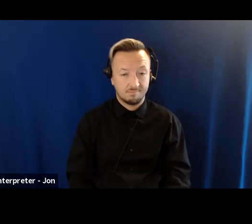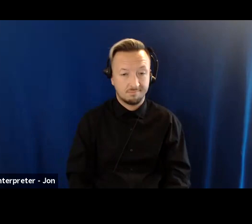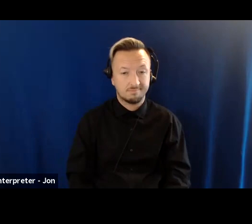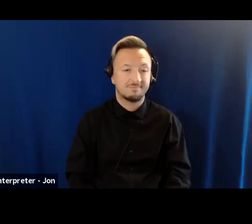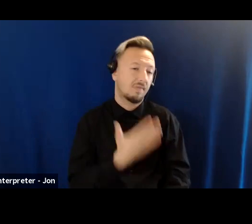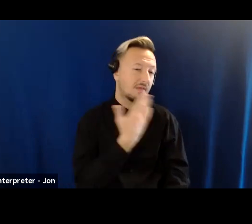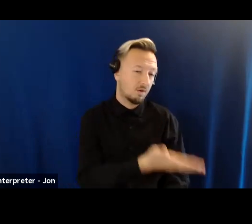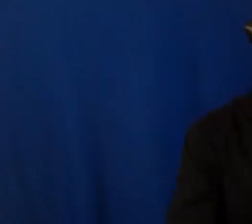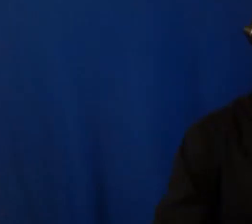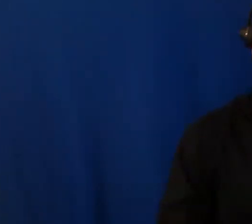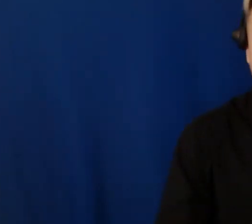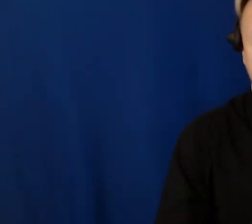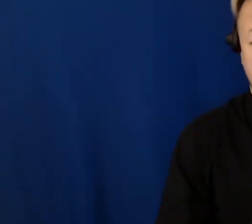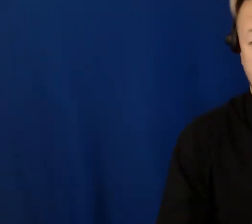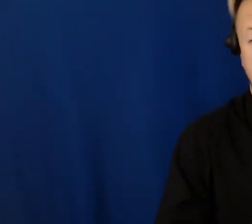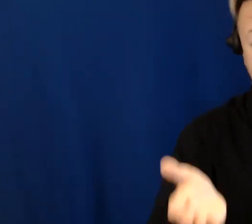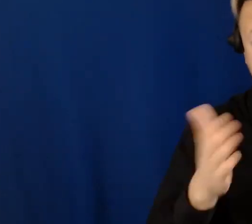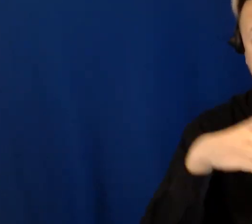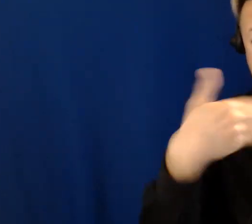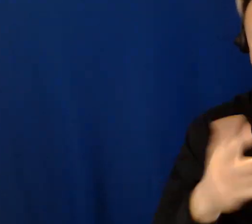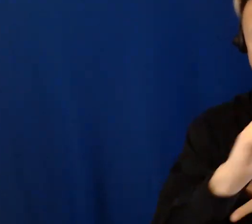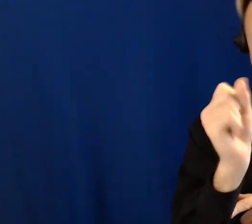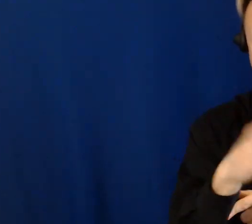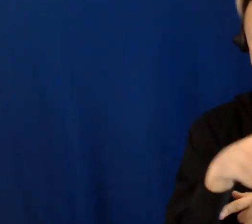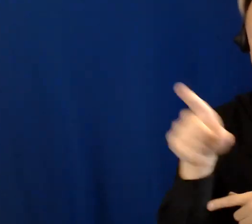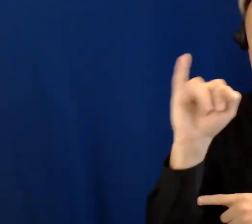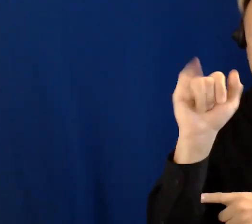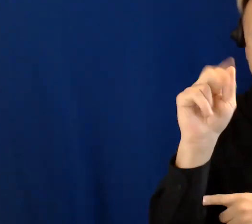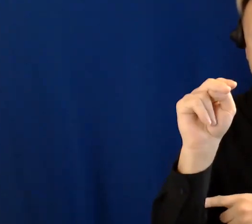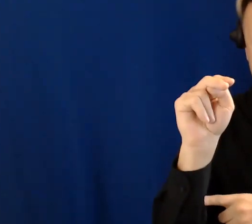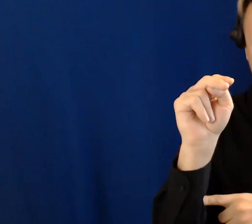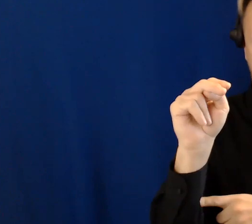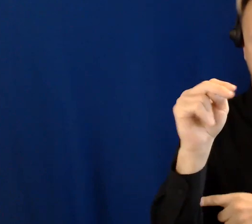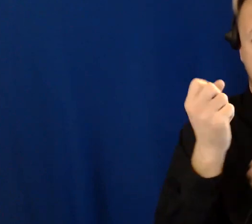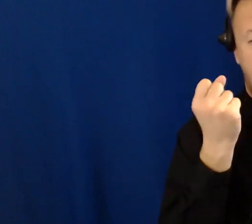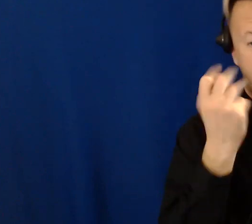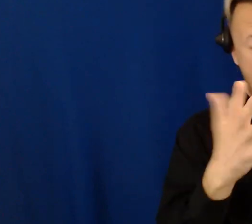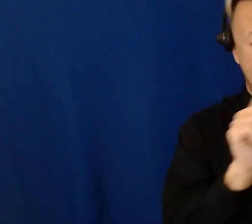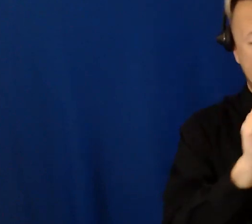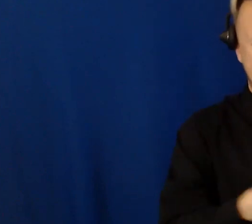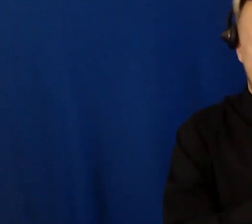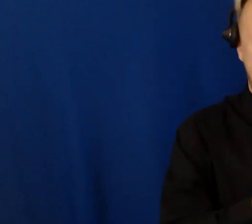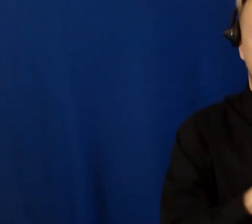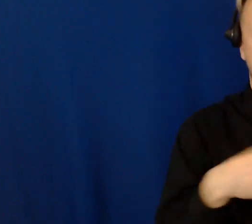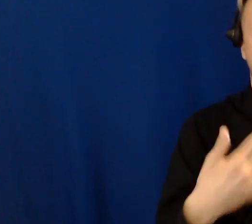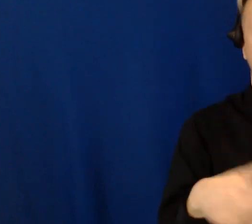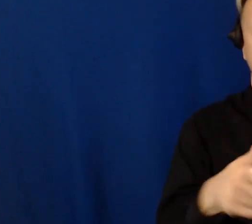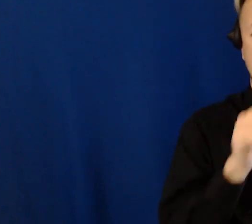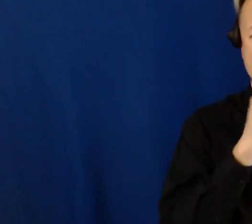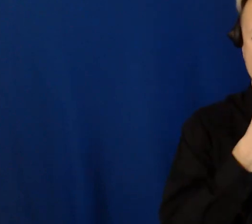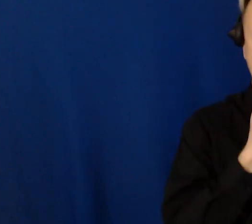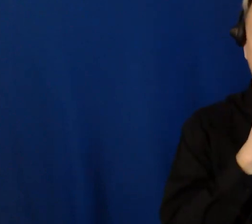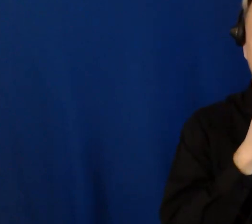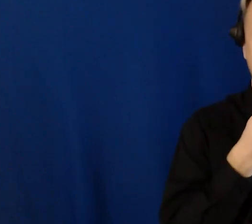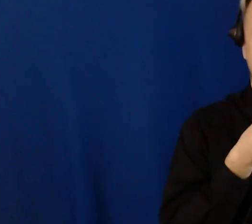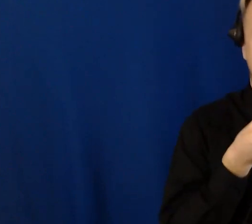Thank you. Our next question comes from Ian Engel. Many states are suffering serious budget